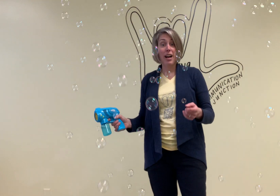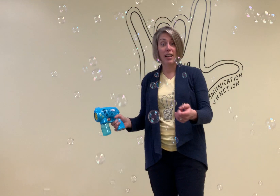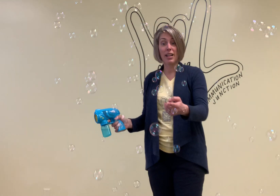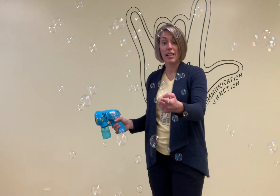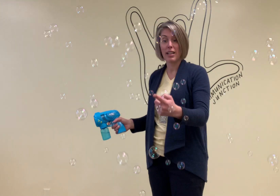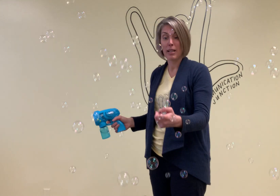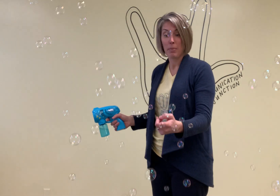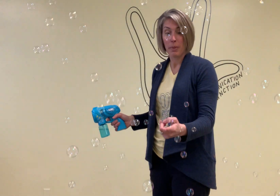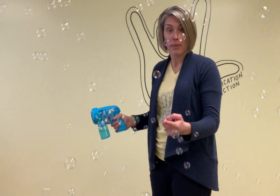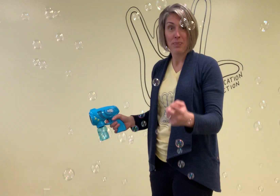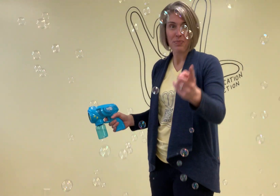pop,